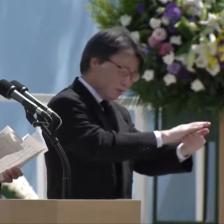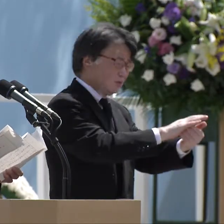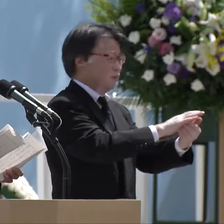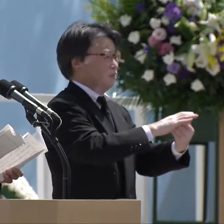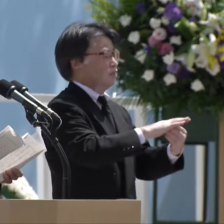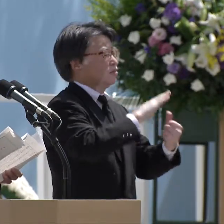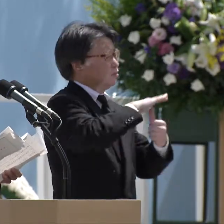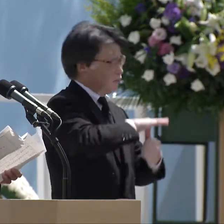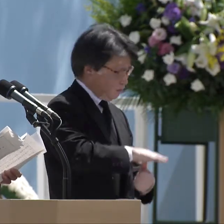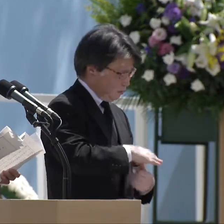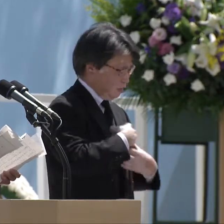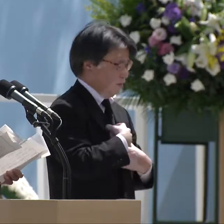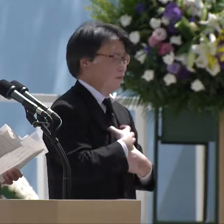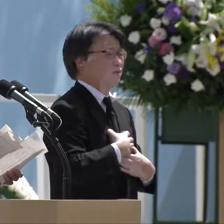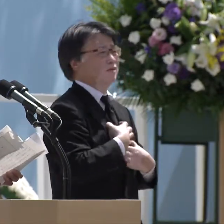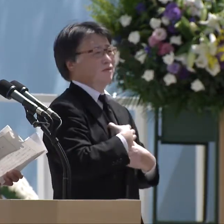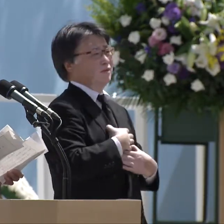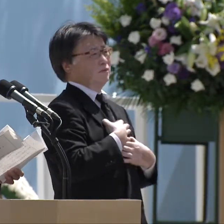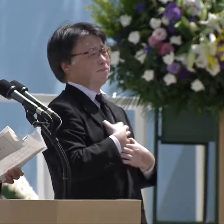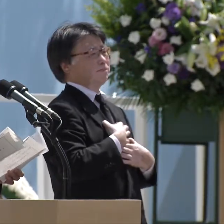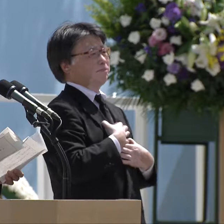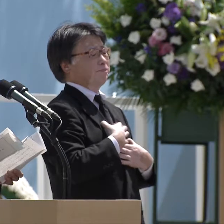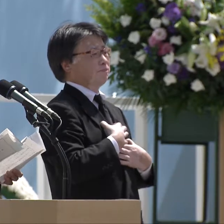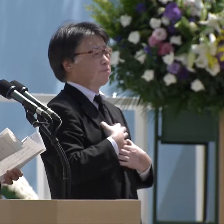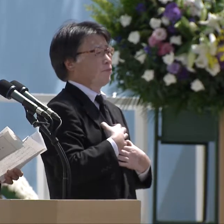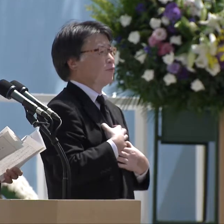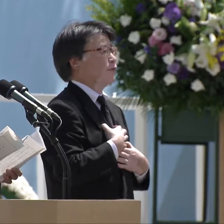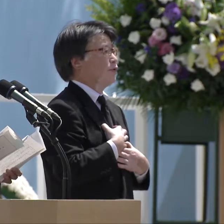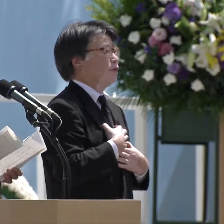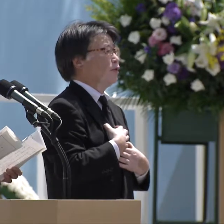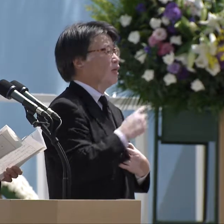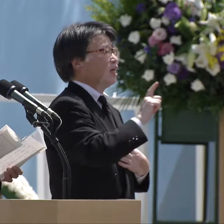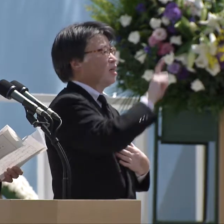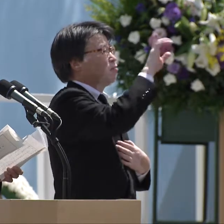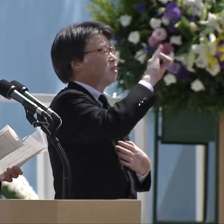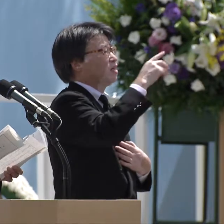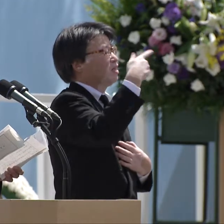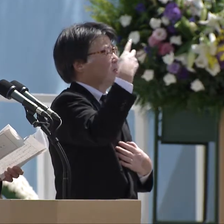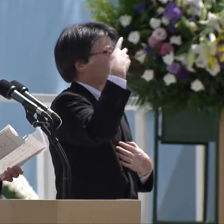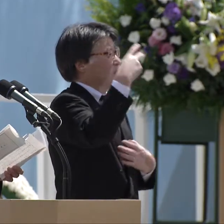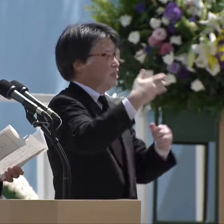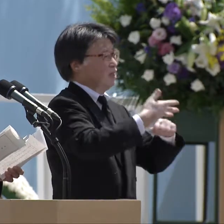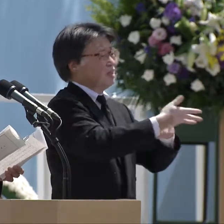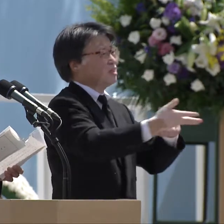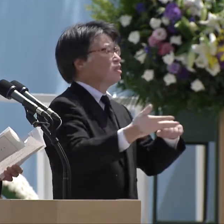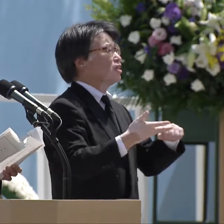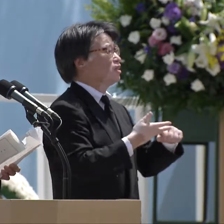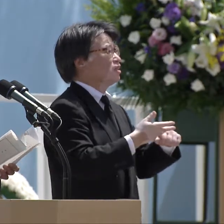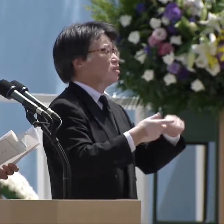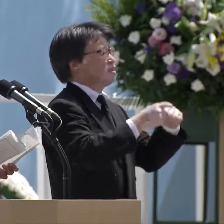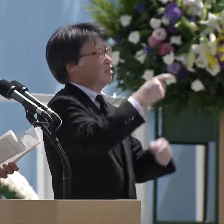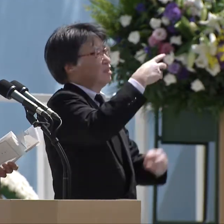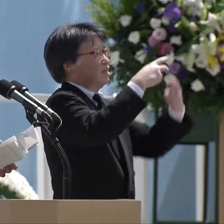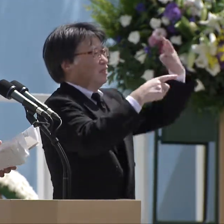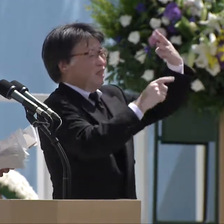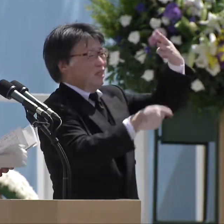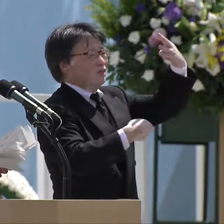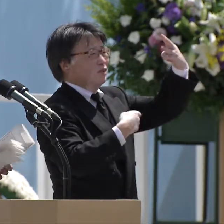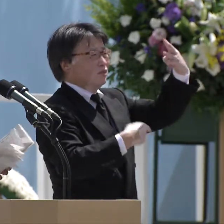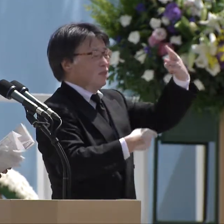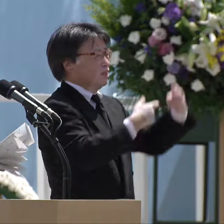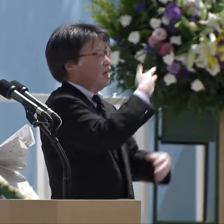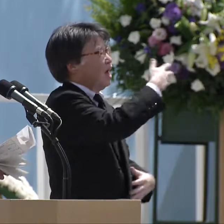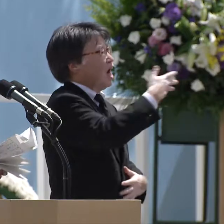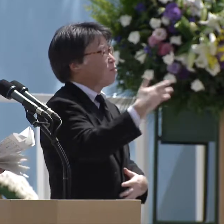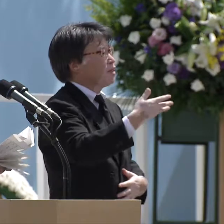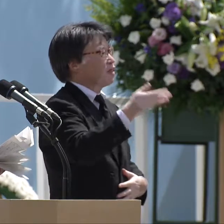alone from fear of diseases and deaths from the bomb, as well as from prejudice and discrimination. Encouraged